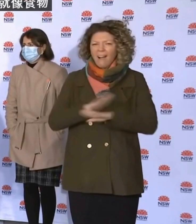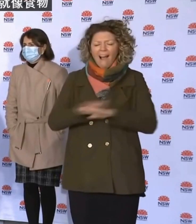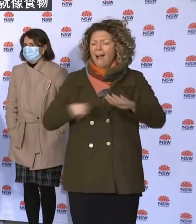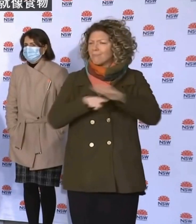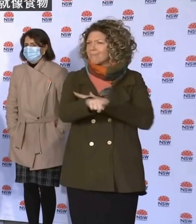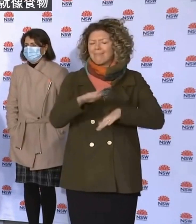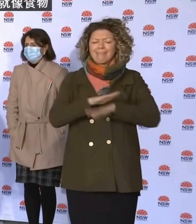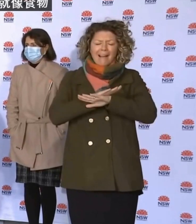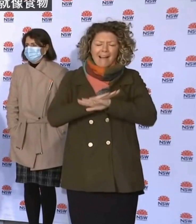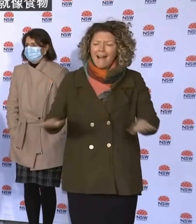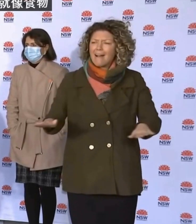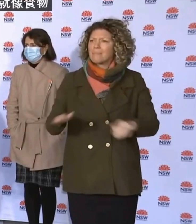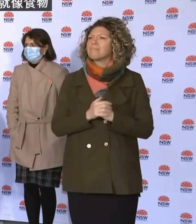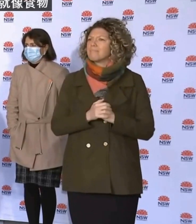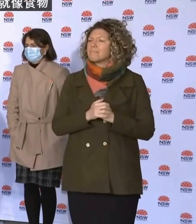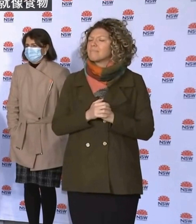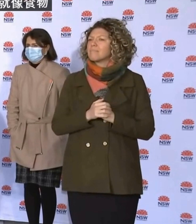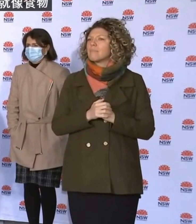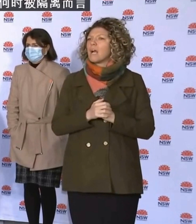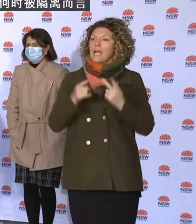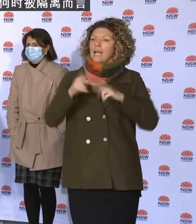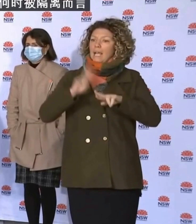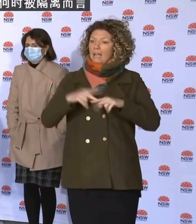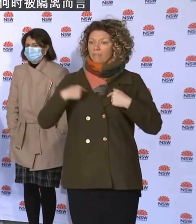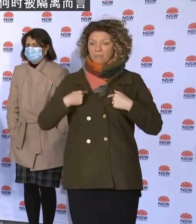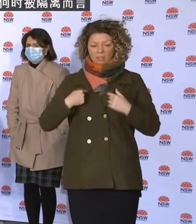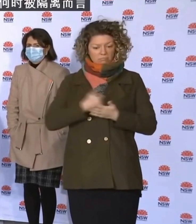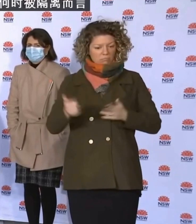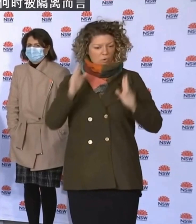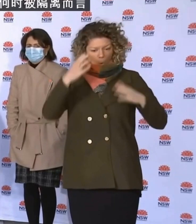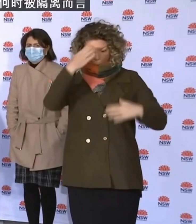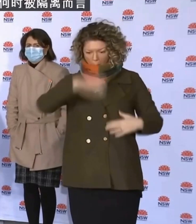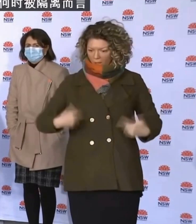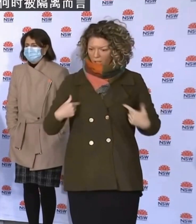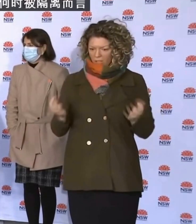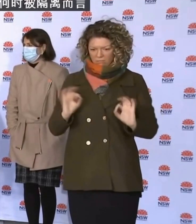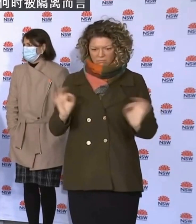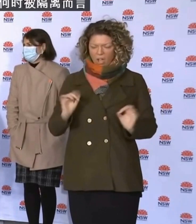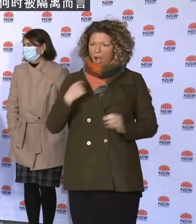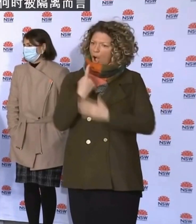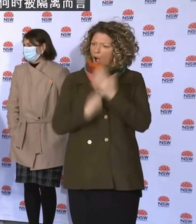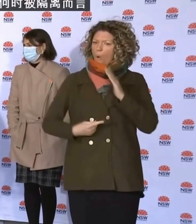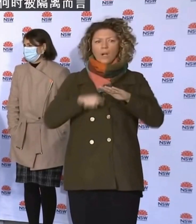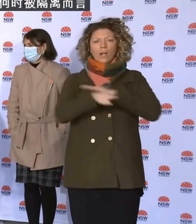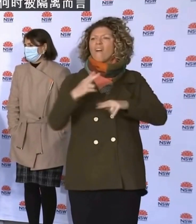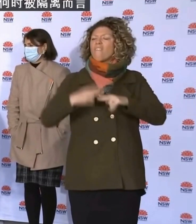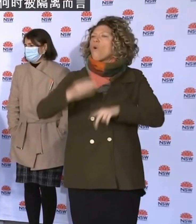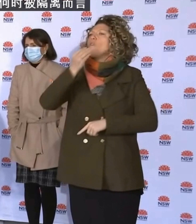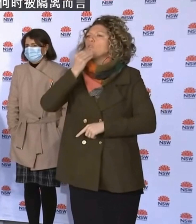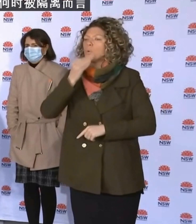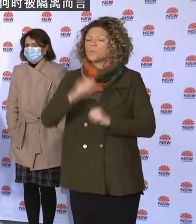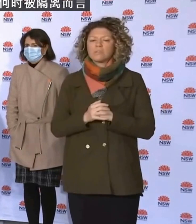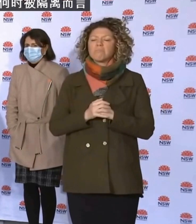it's absolutely essential, and those essential things are like food and obviously urgent medical care. But in terms of when